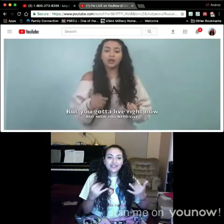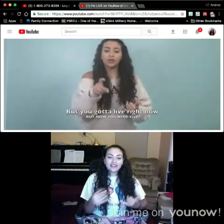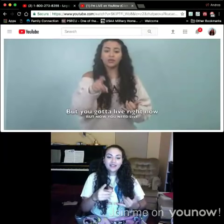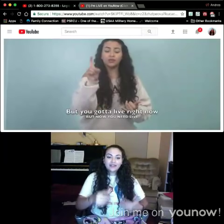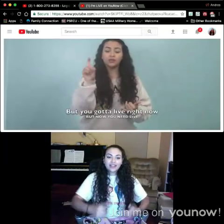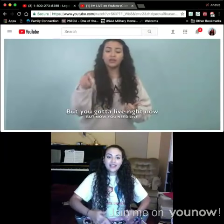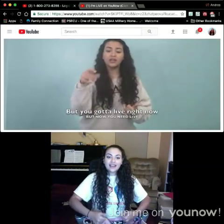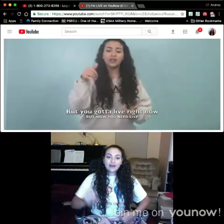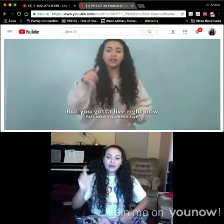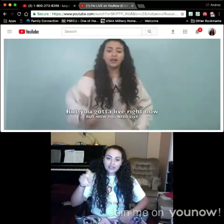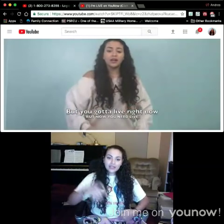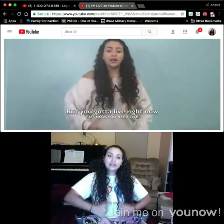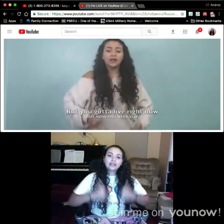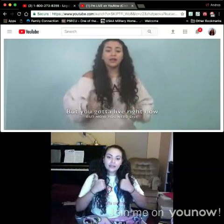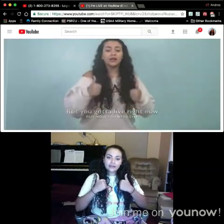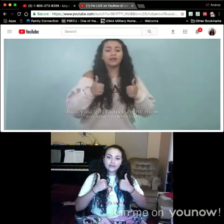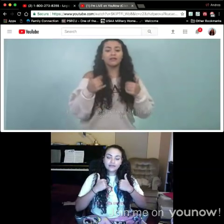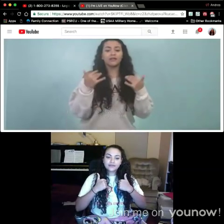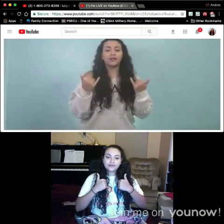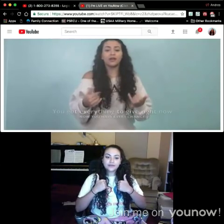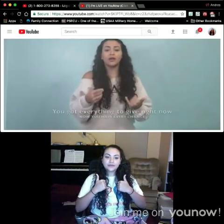But you gotta live right now. Live.